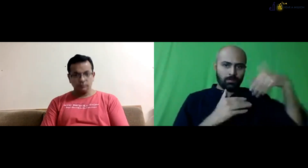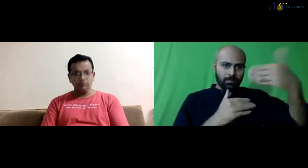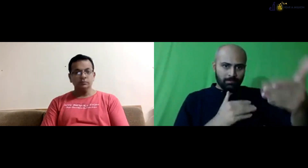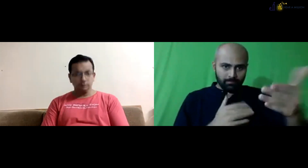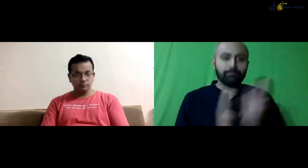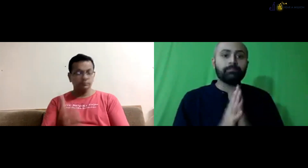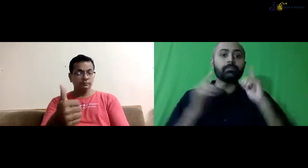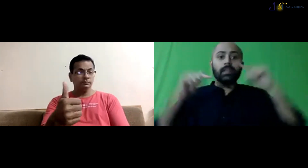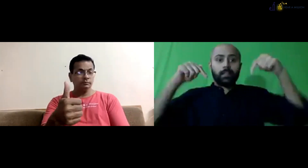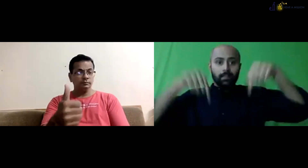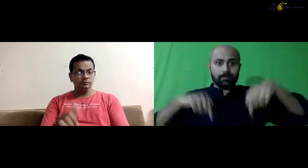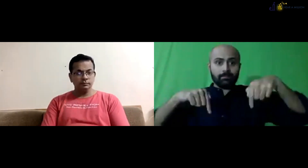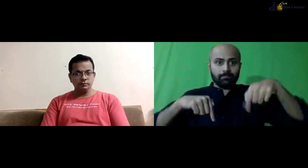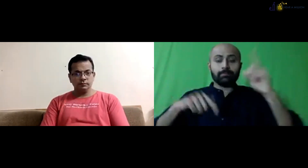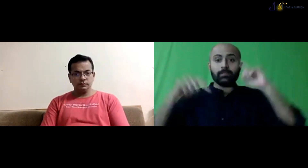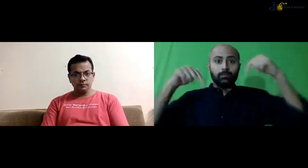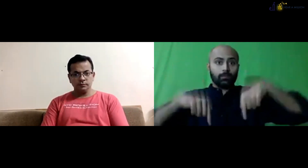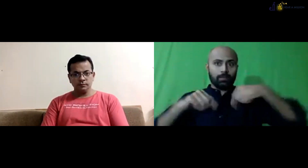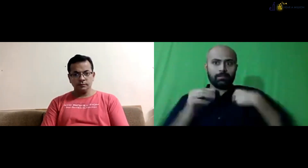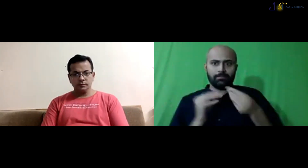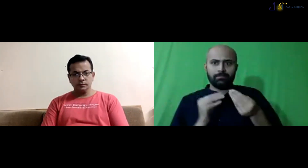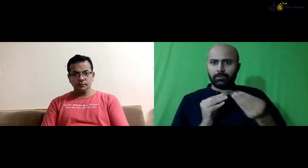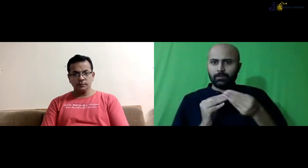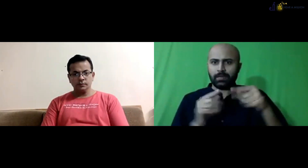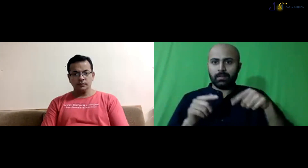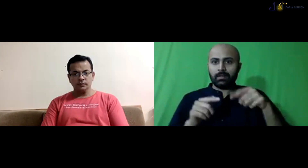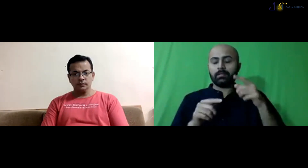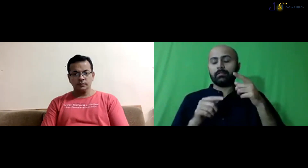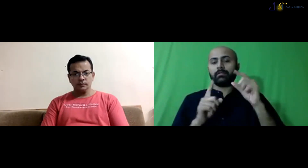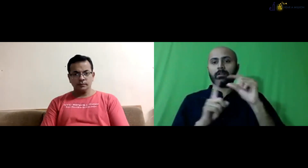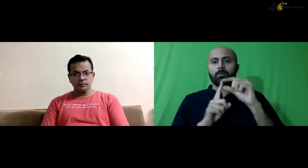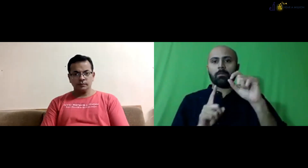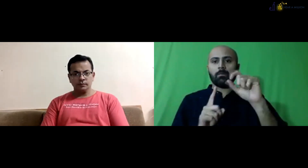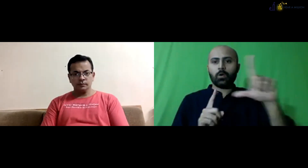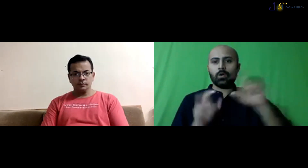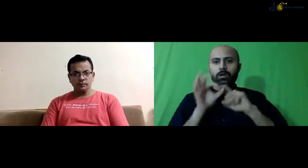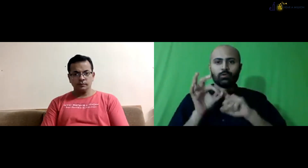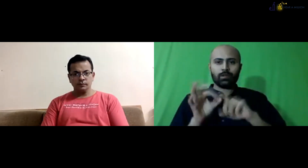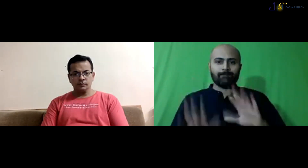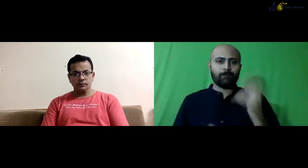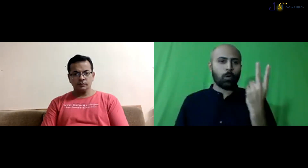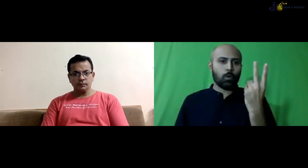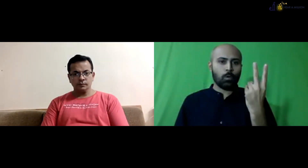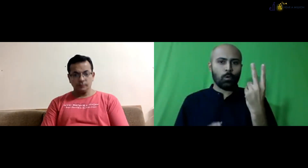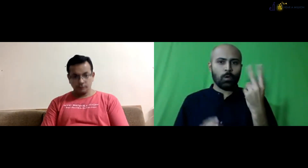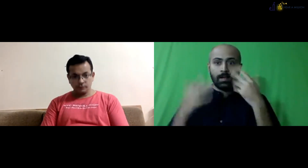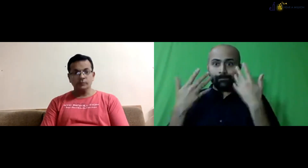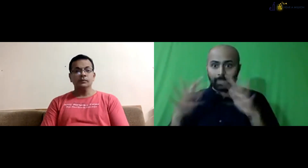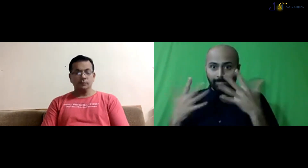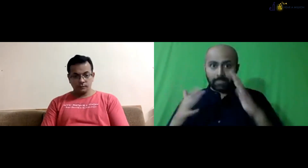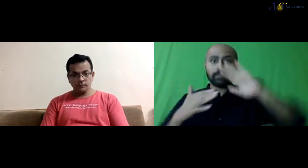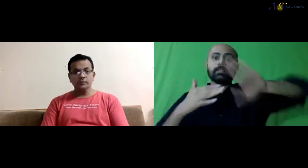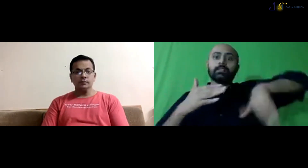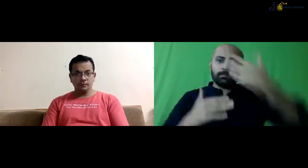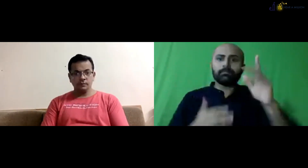the awareness about it. How we can work on the ER million. So now we have some time. So now we have some